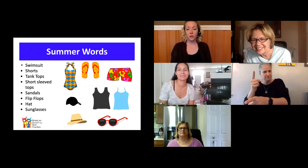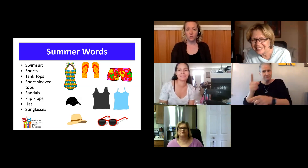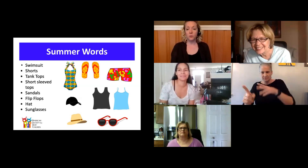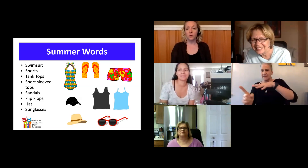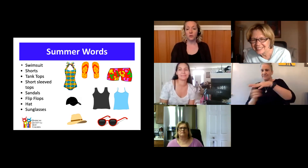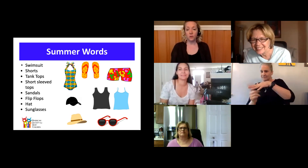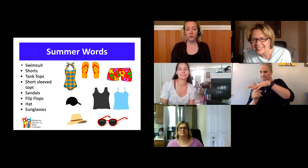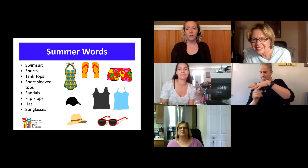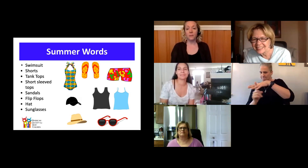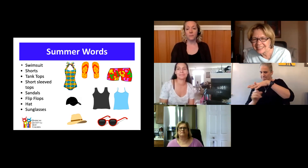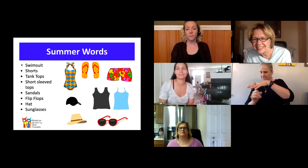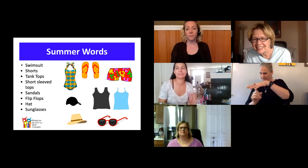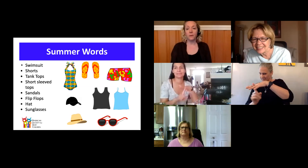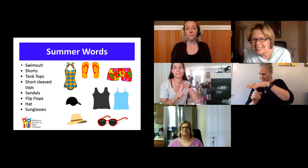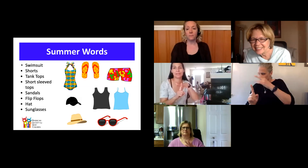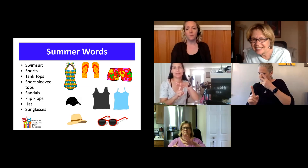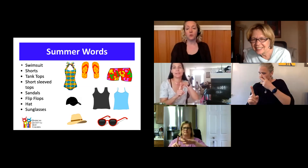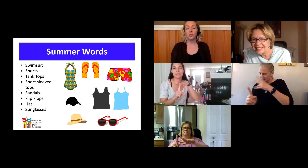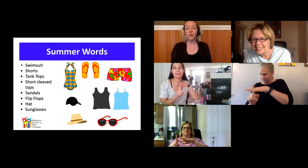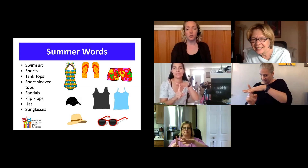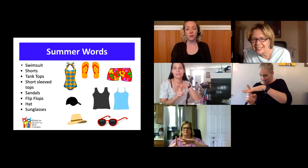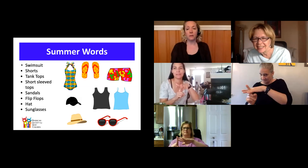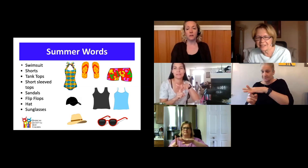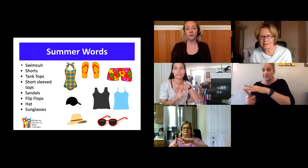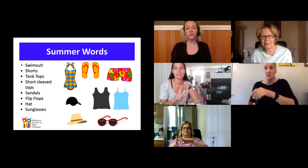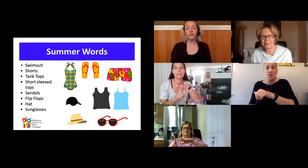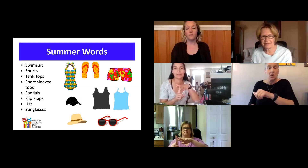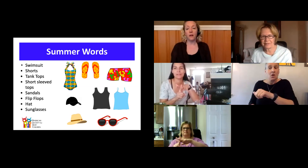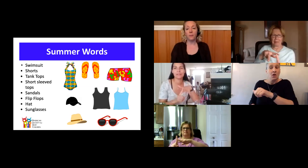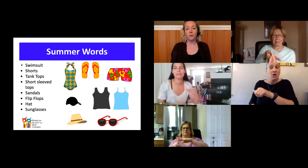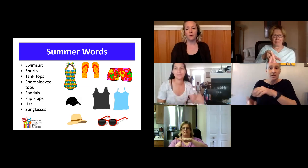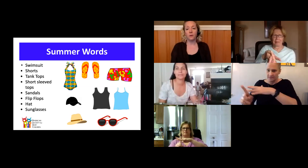Yep. Good gesture. That makes sense. So flip-flop.